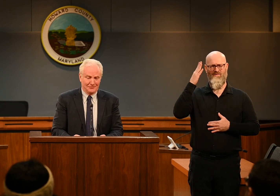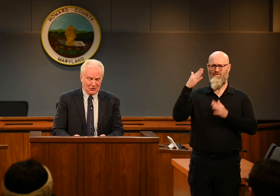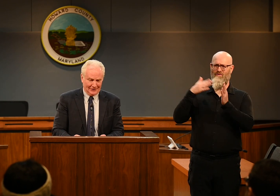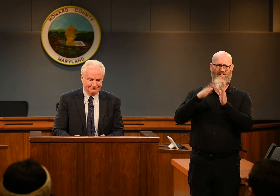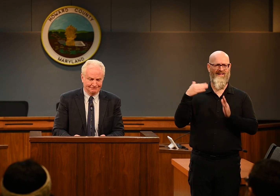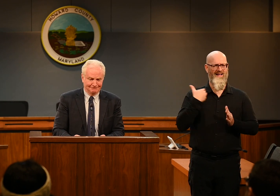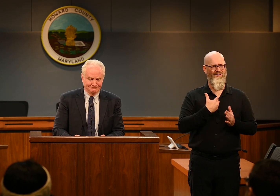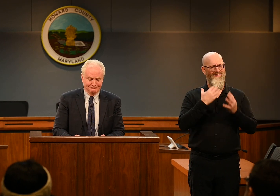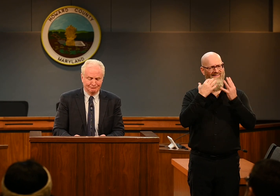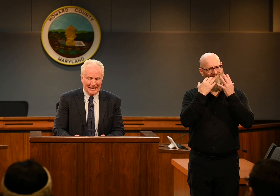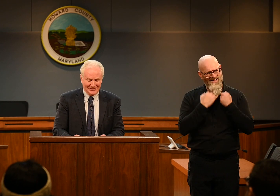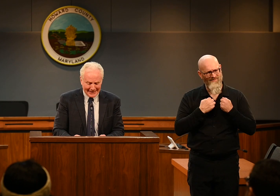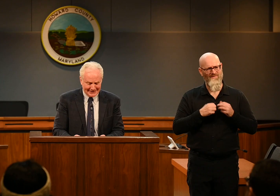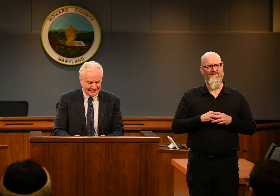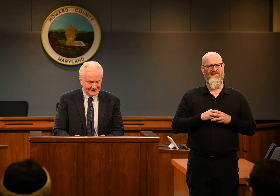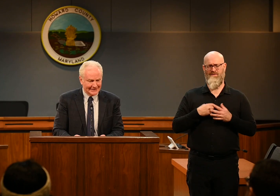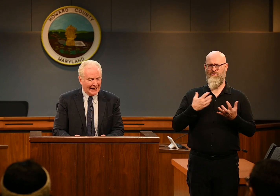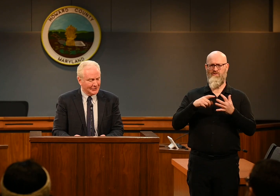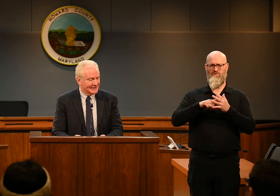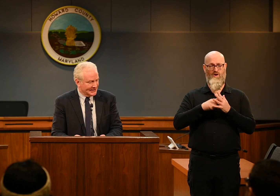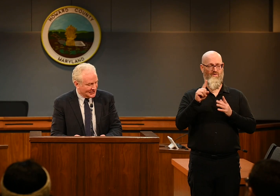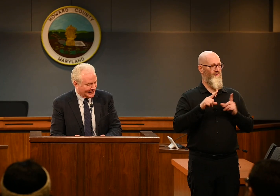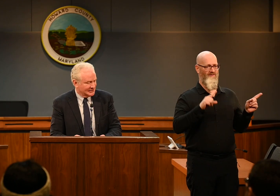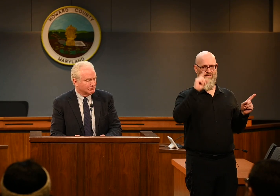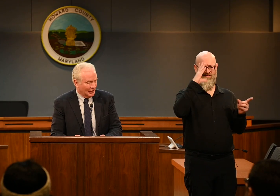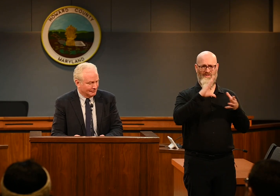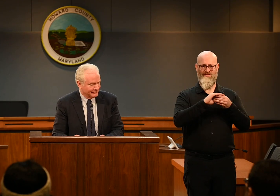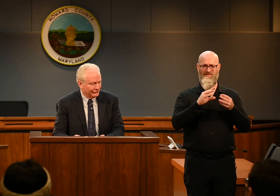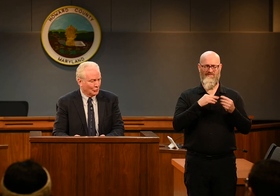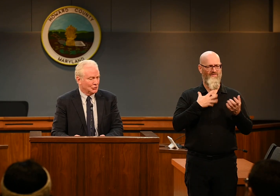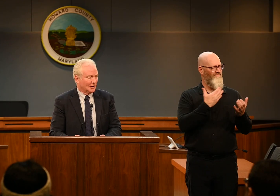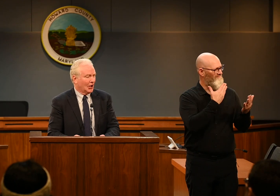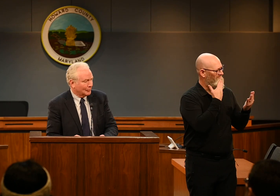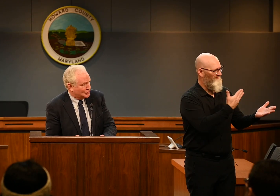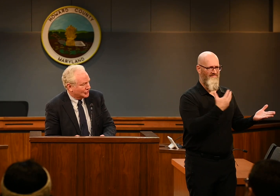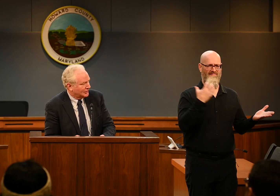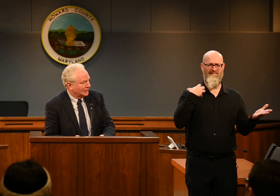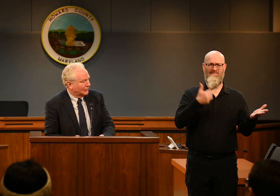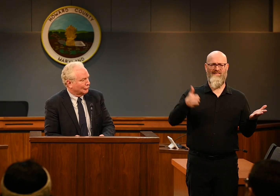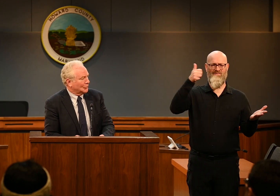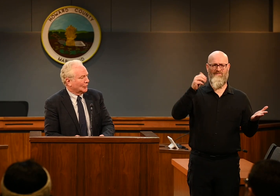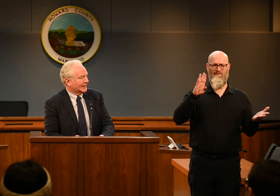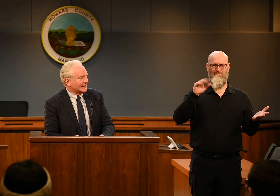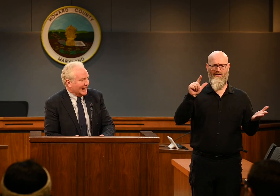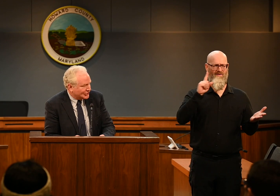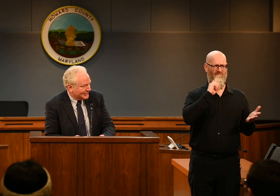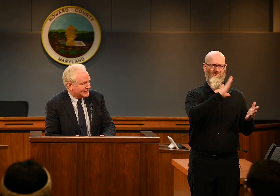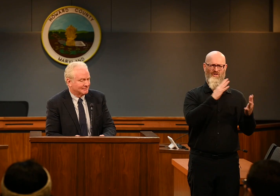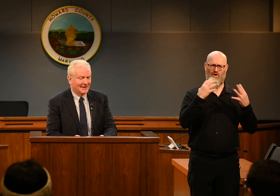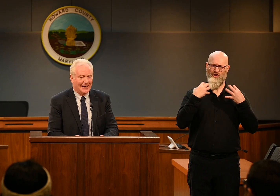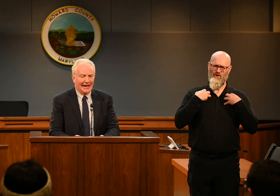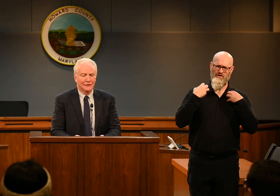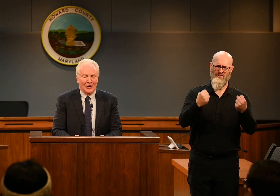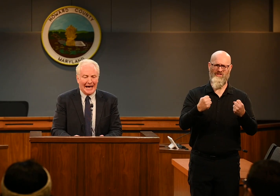governor started, by thanking County Executive Ball for your courage, for your